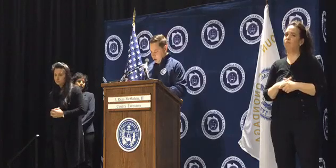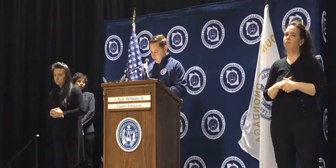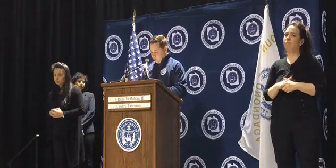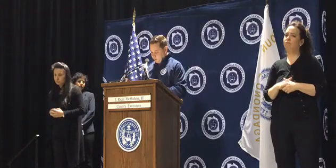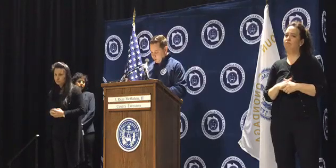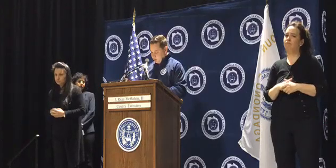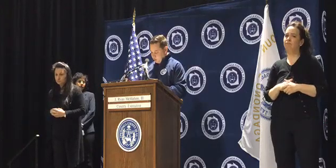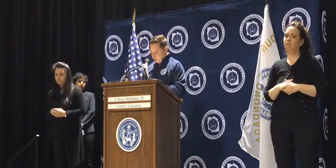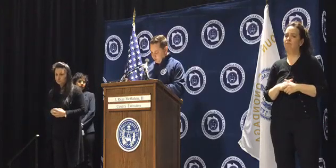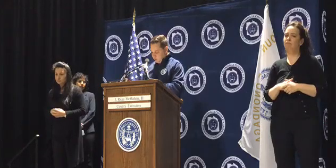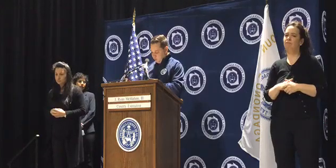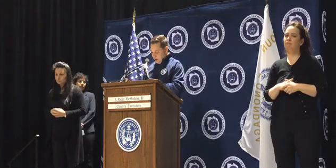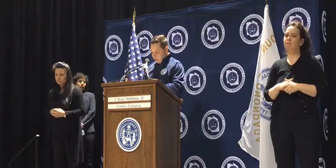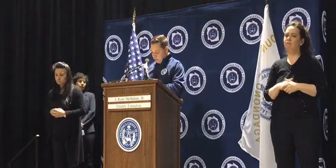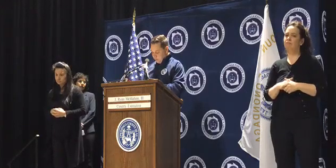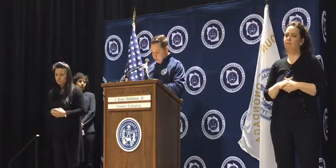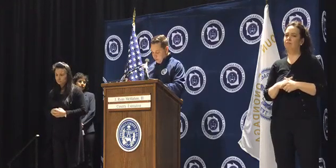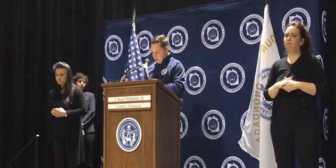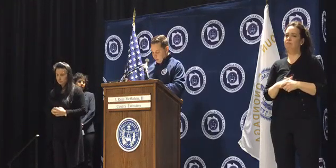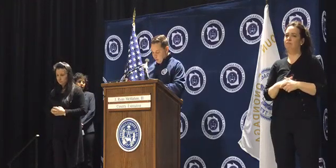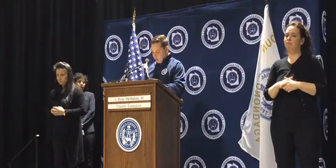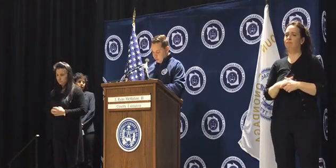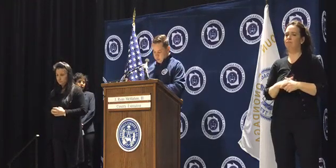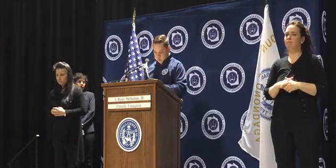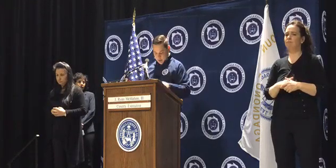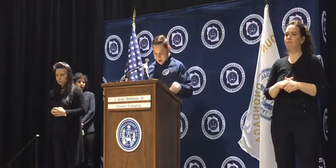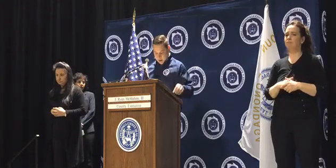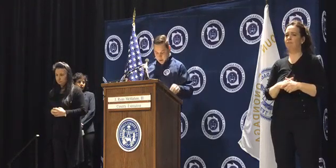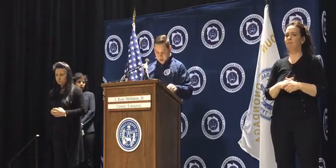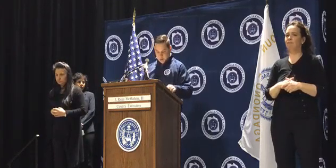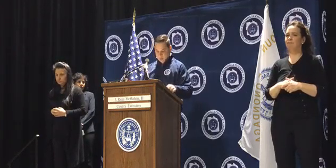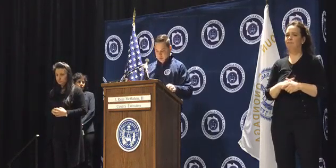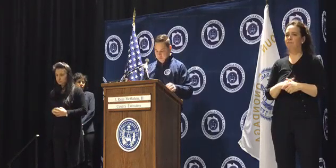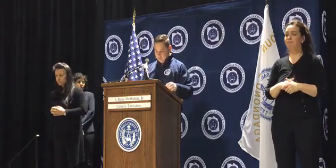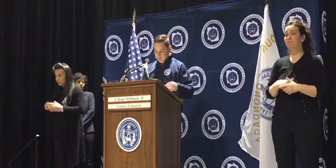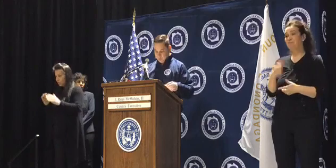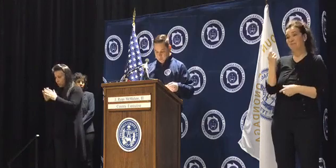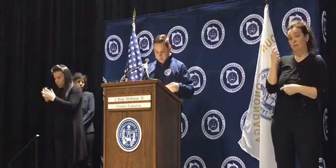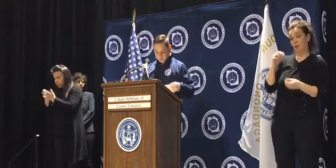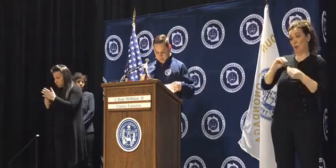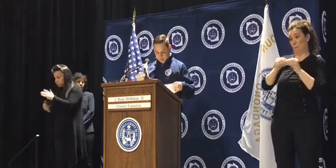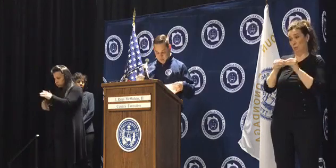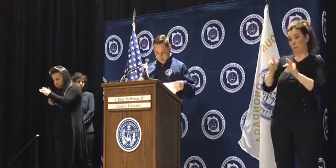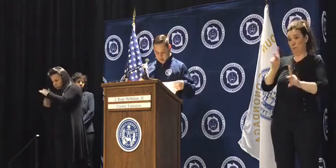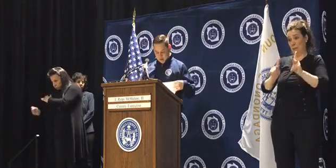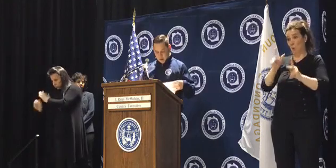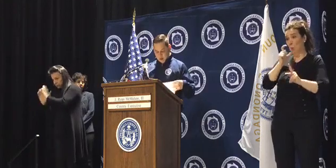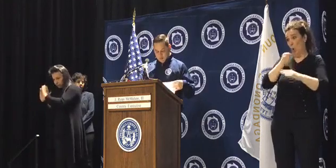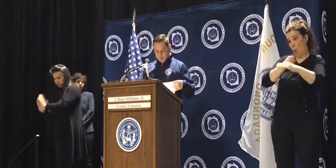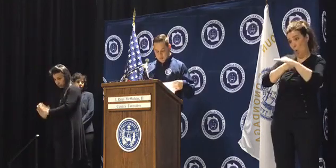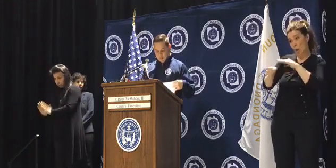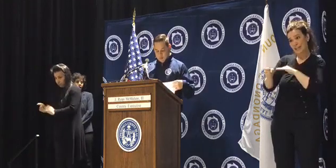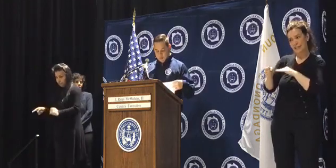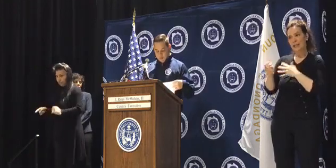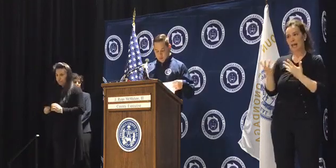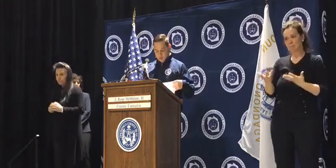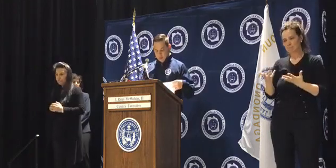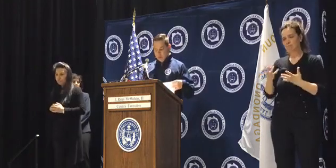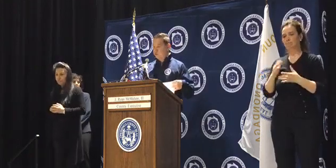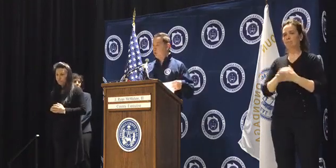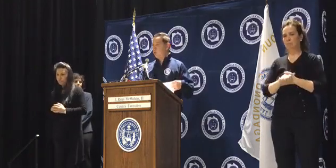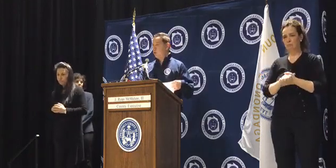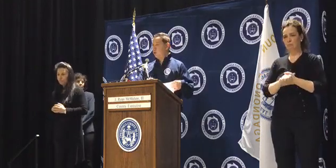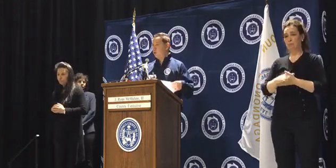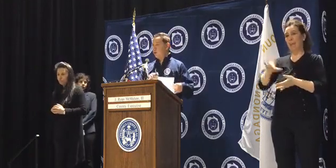Certainly, let's talk a little bit and remind people about a quarantine. Right now, our numbers are fluid with the investigation, but we have 80 people